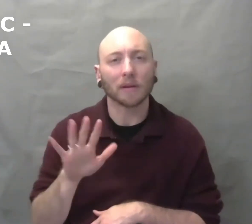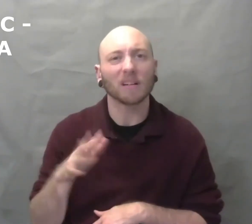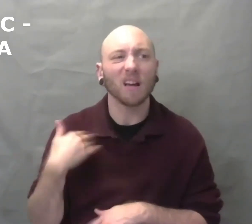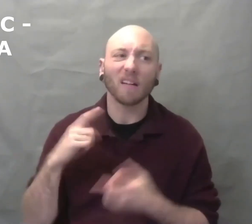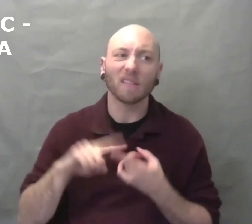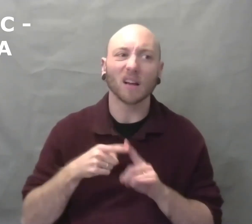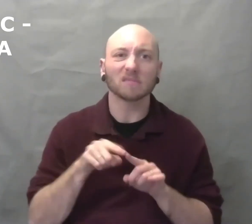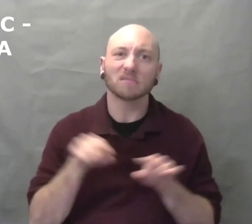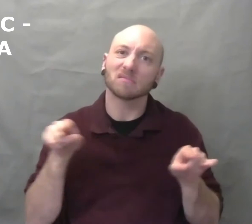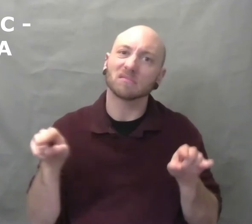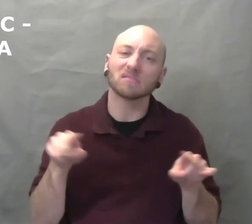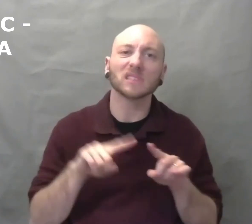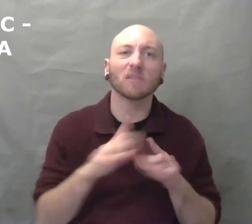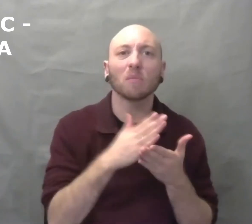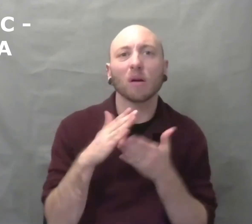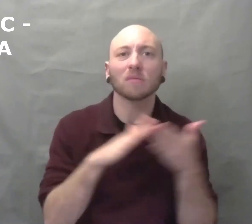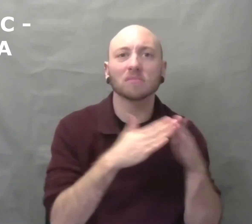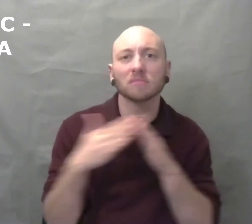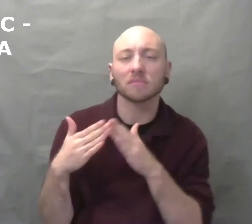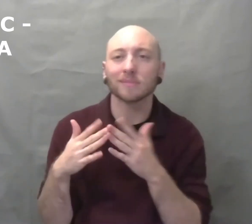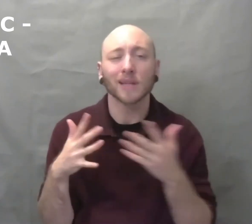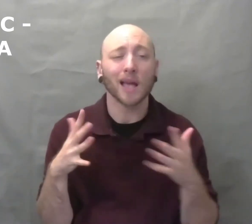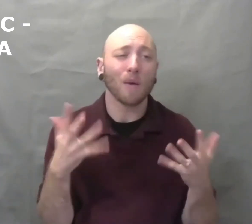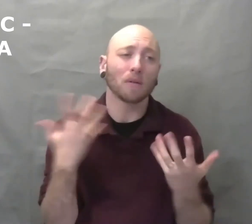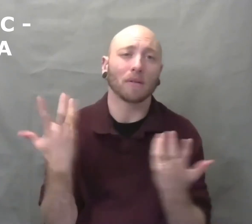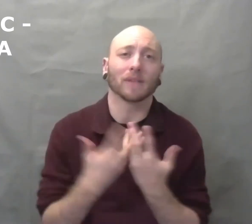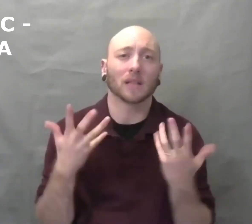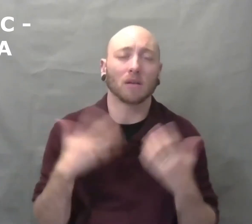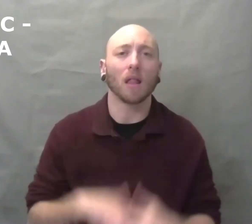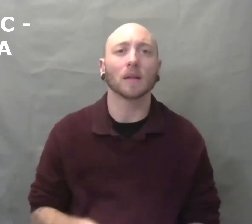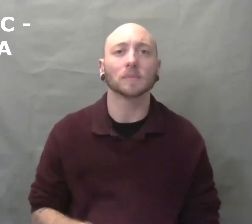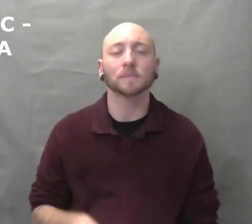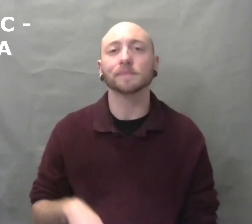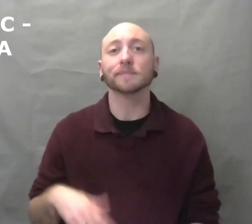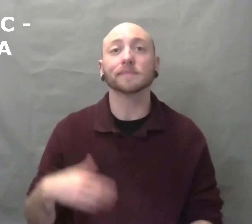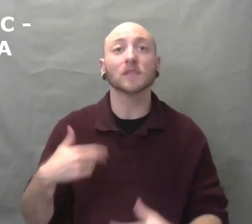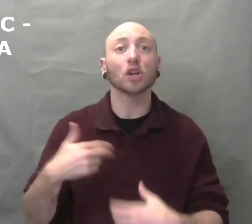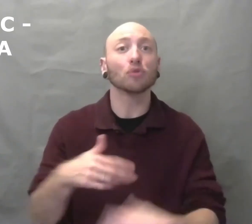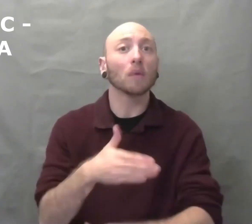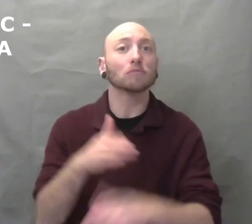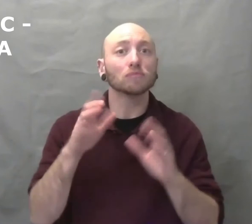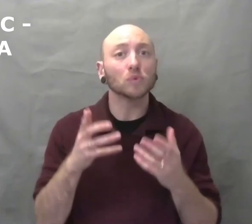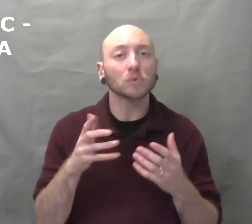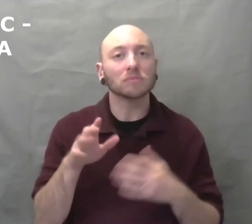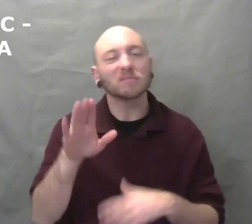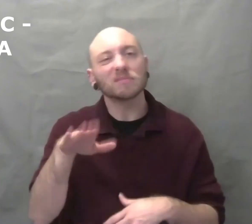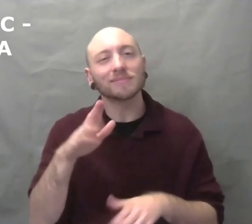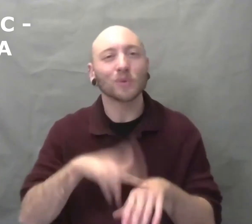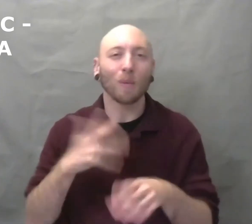in, always try to be the people pleaser. I joined the band in junior high to fit in. I joined the band. I joined